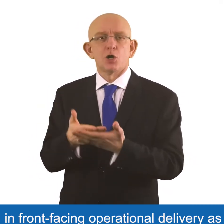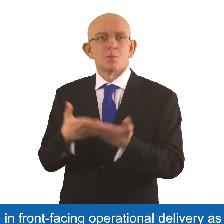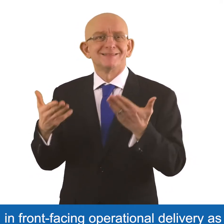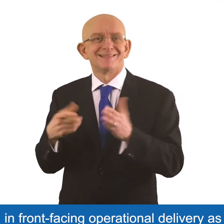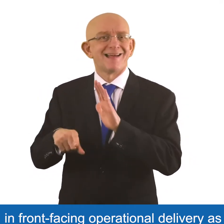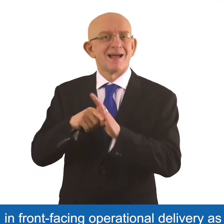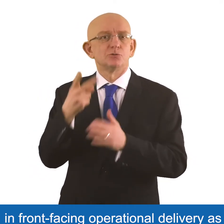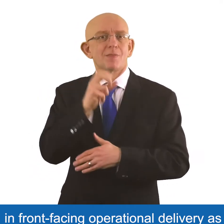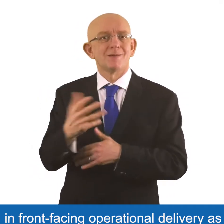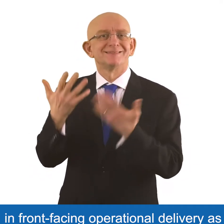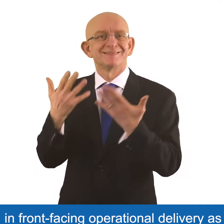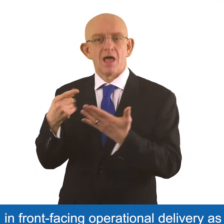2010.